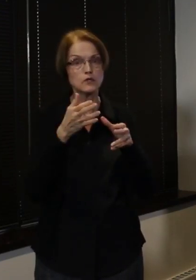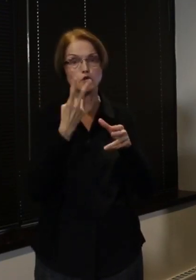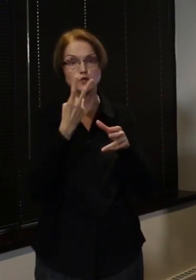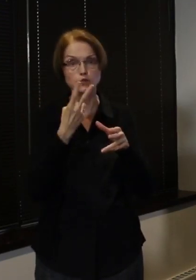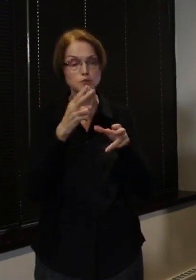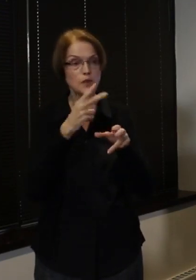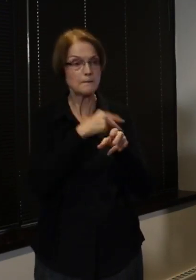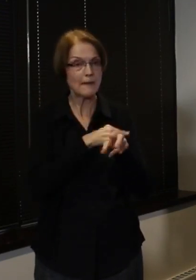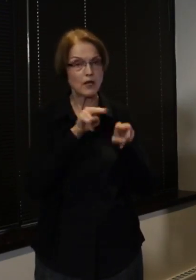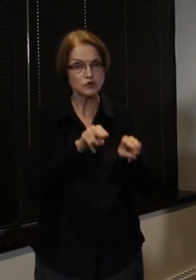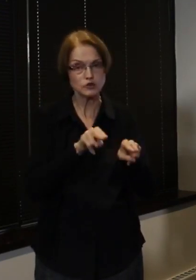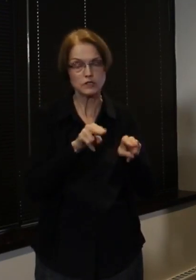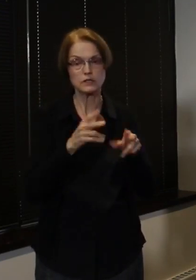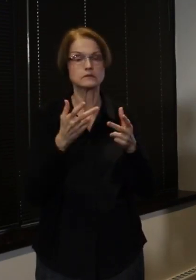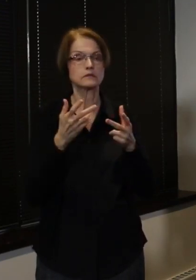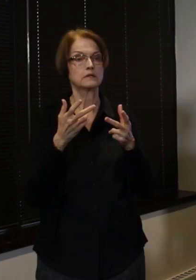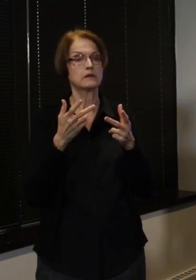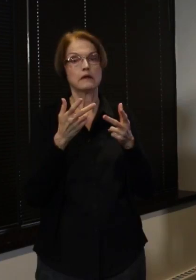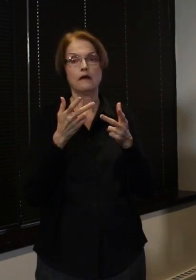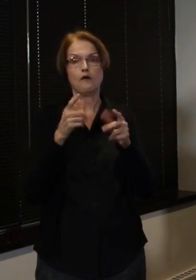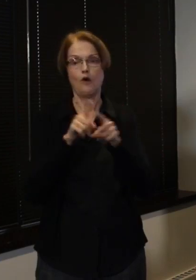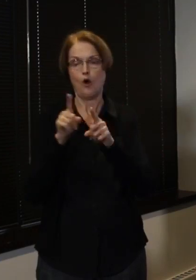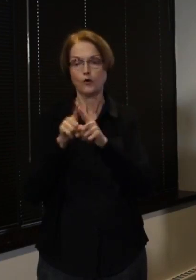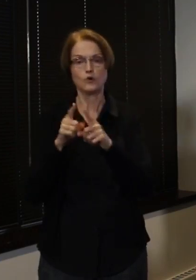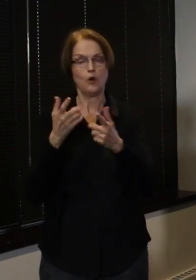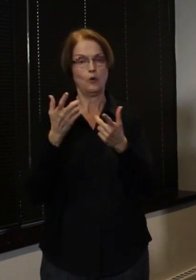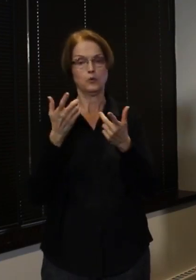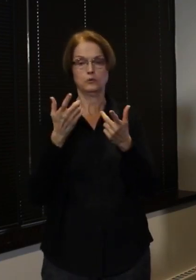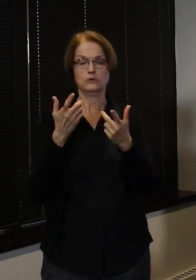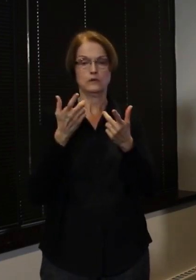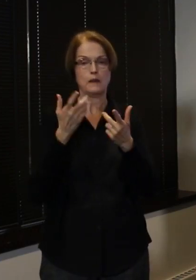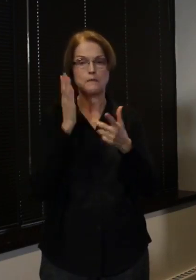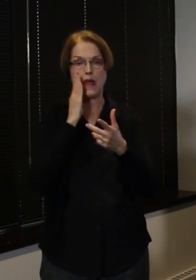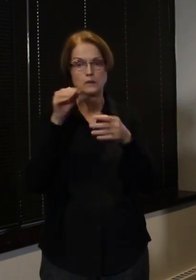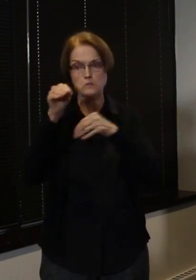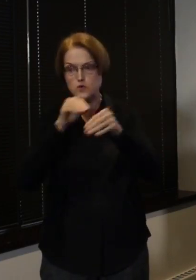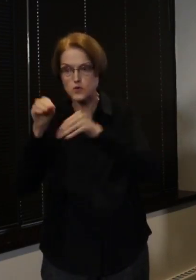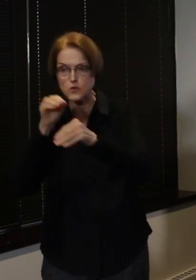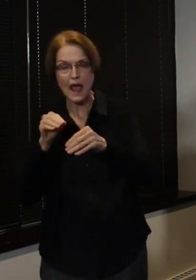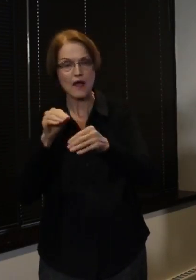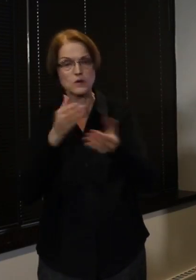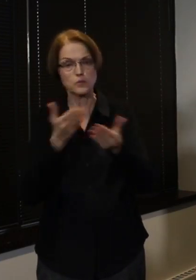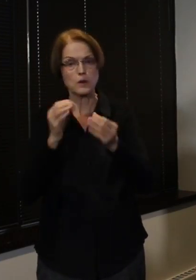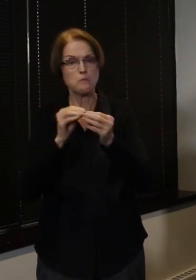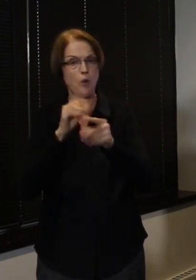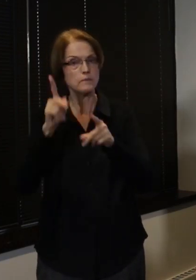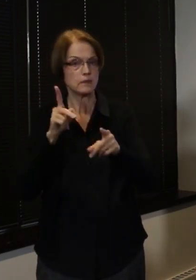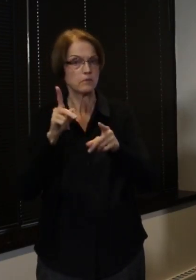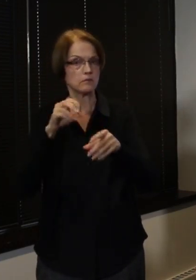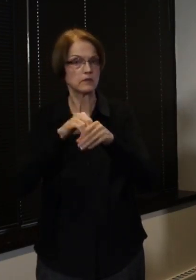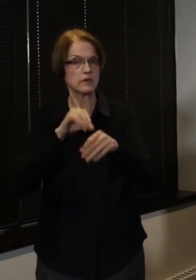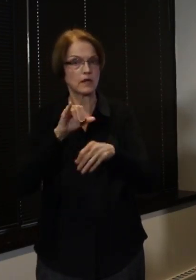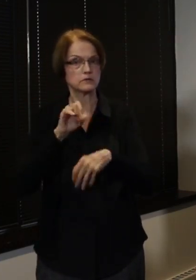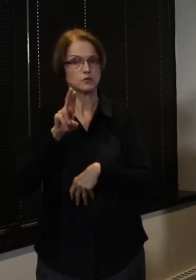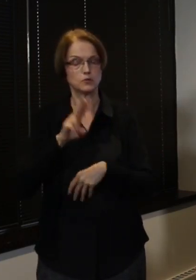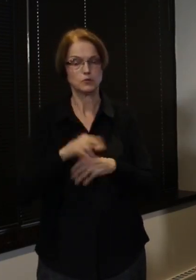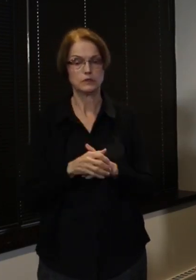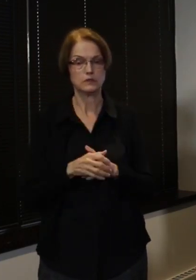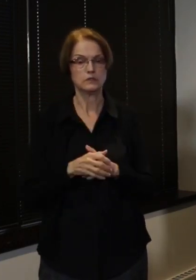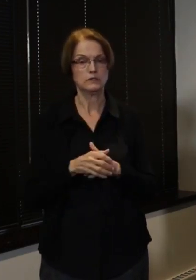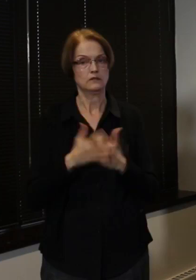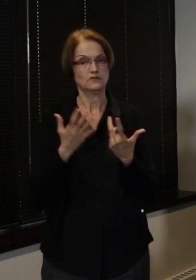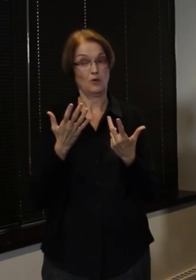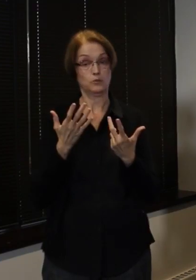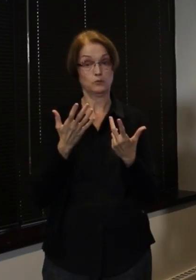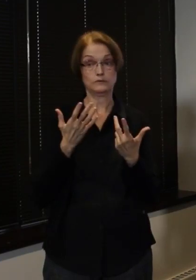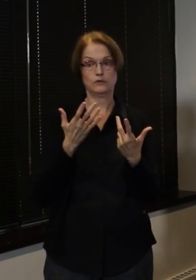could start bringing in more patients into the intensive care unit. And in speaking with our other hospital partners, this seemed to be a